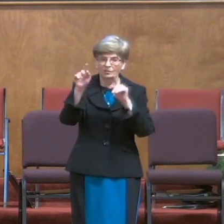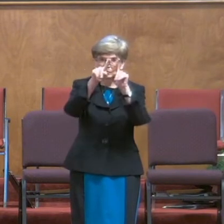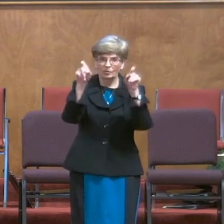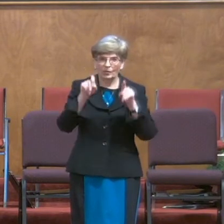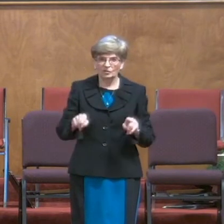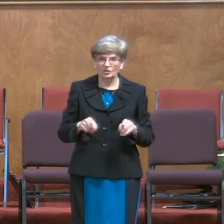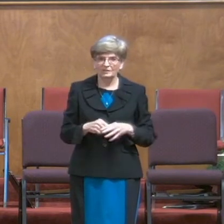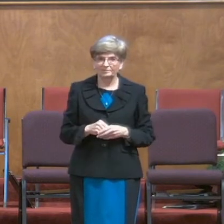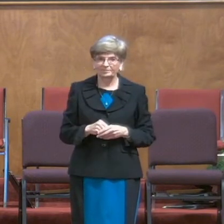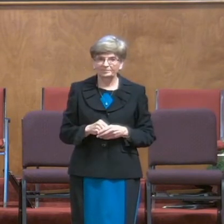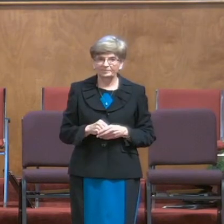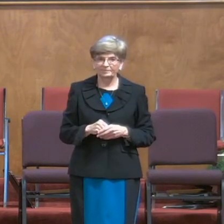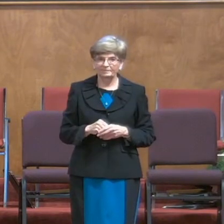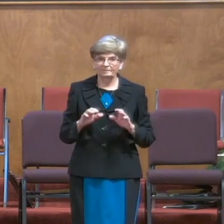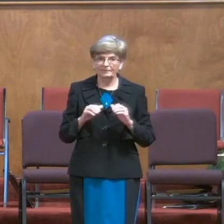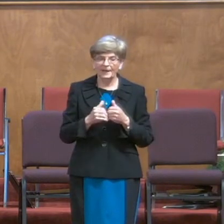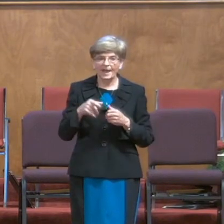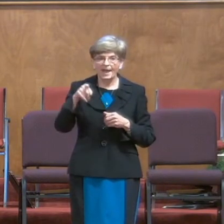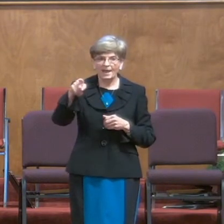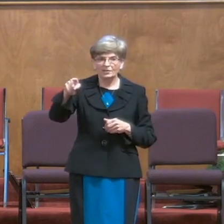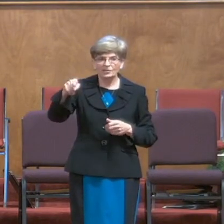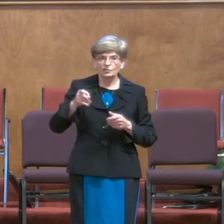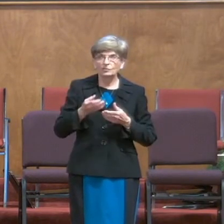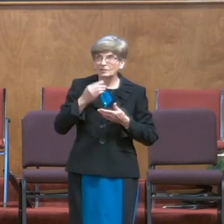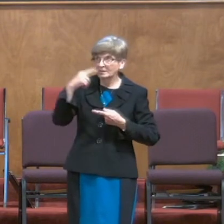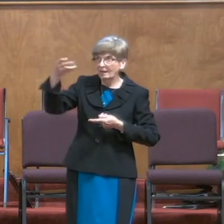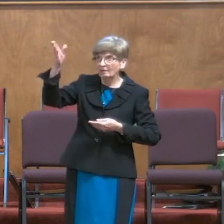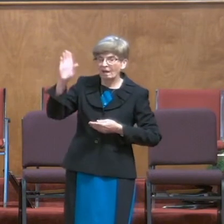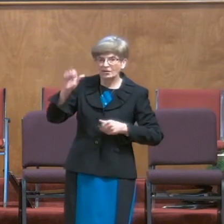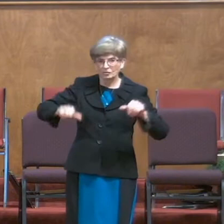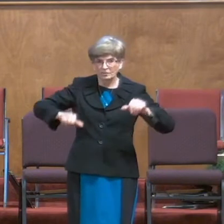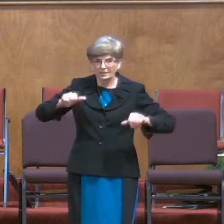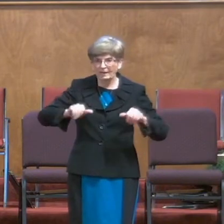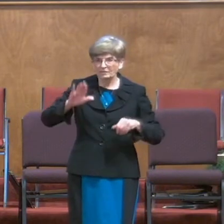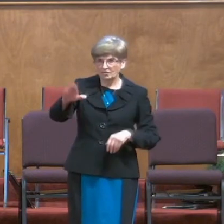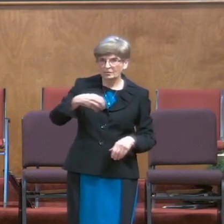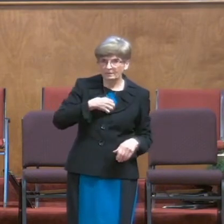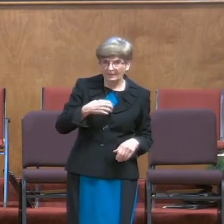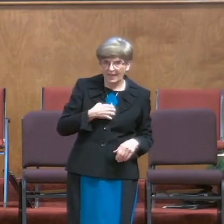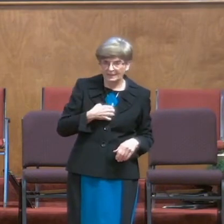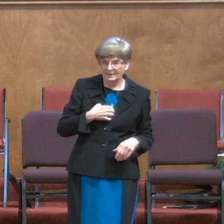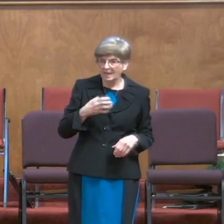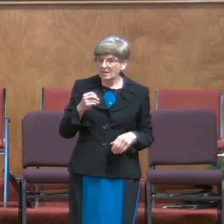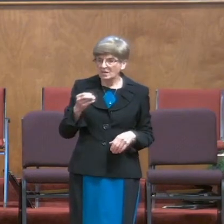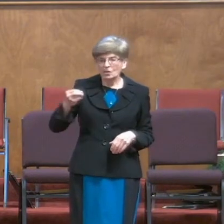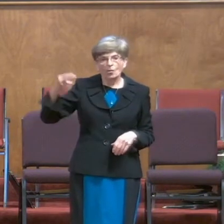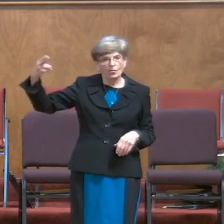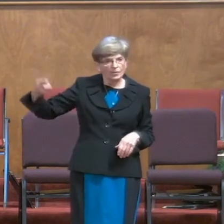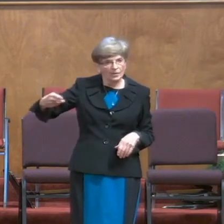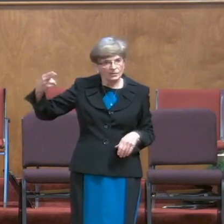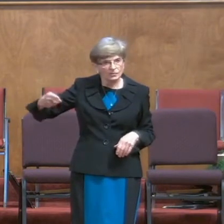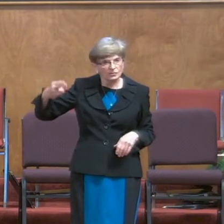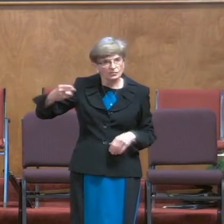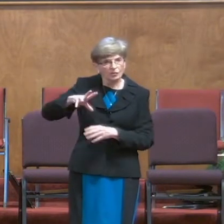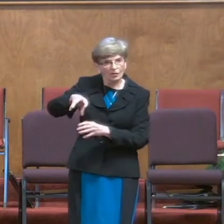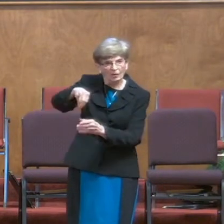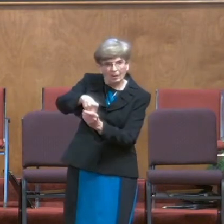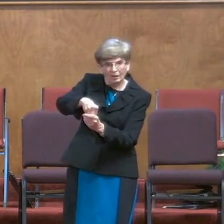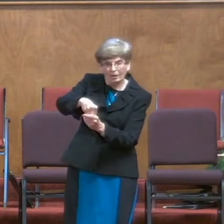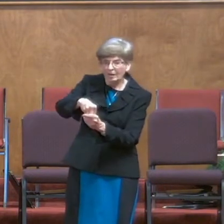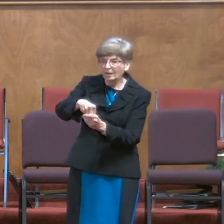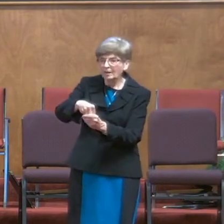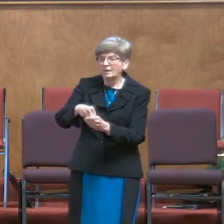of our doubts, of our complaints. And so the historical context is this. There's